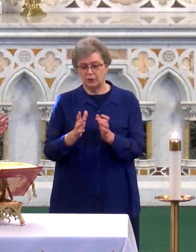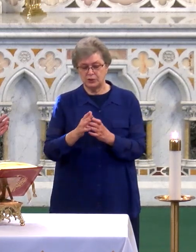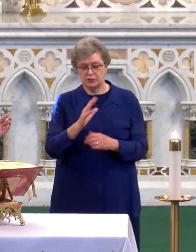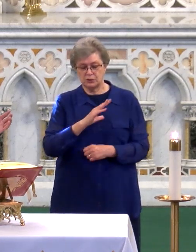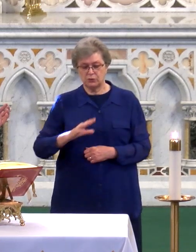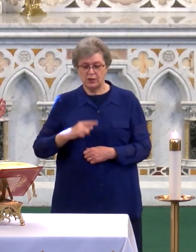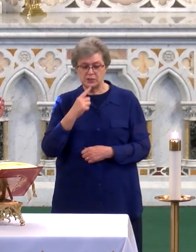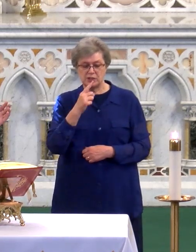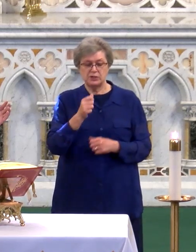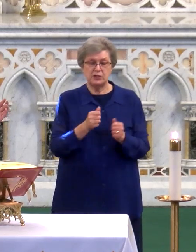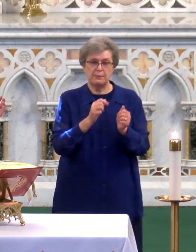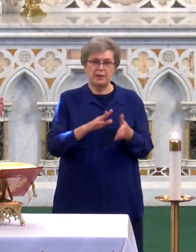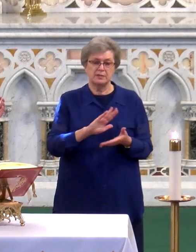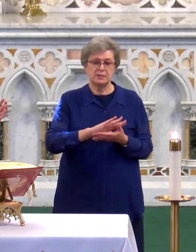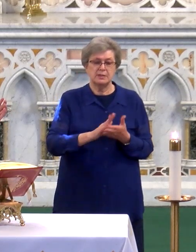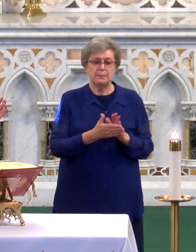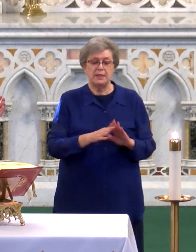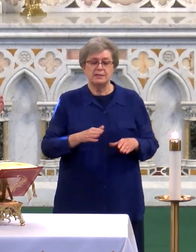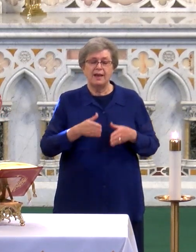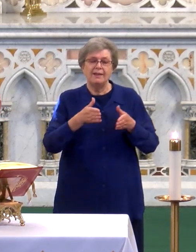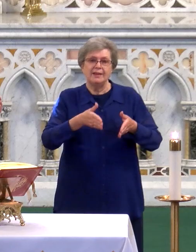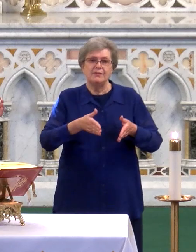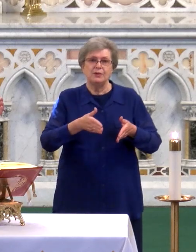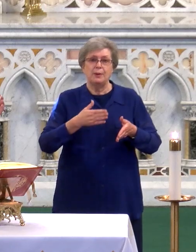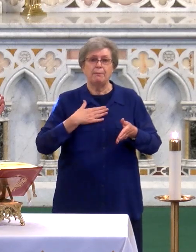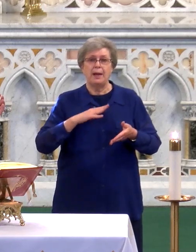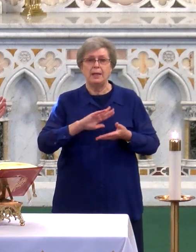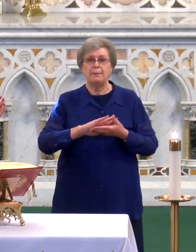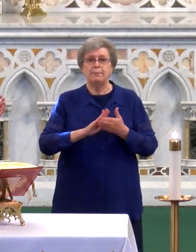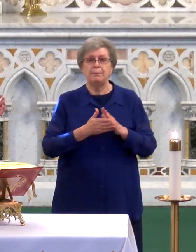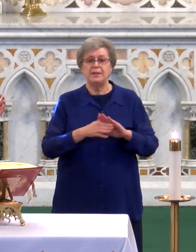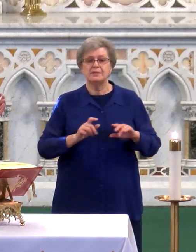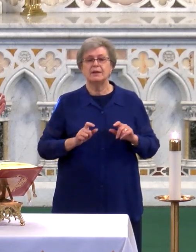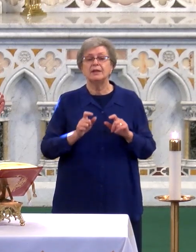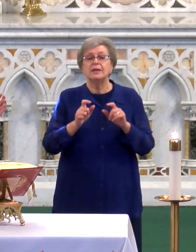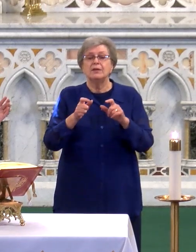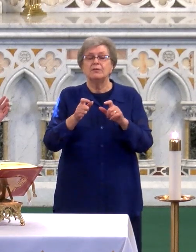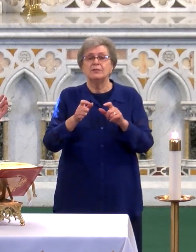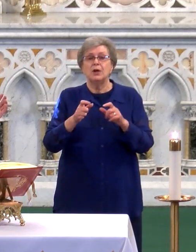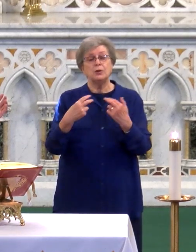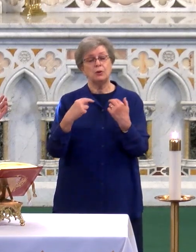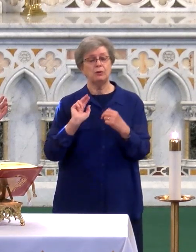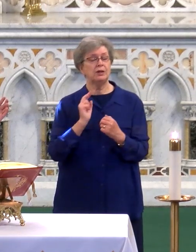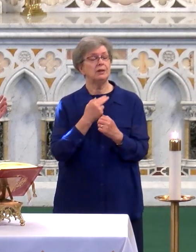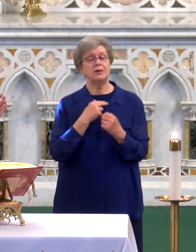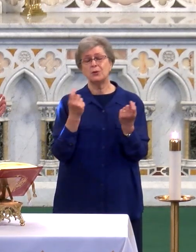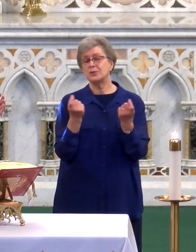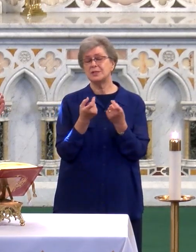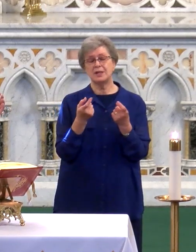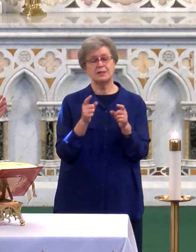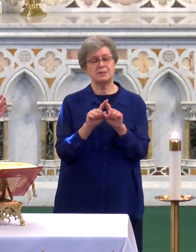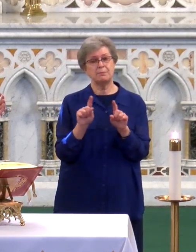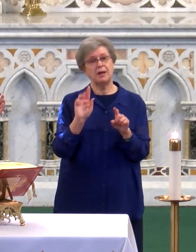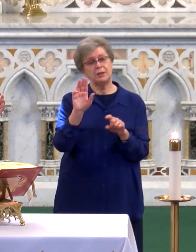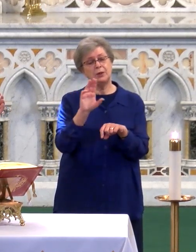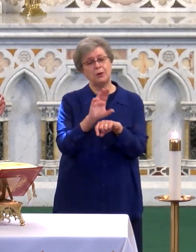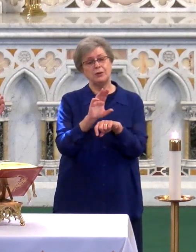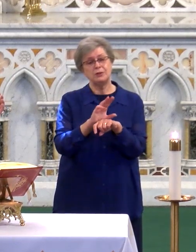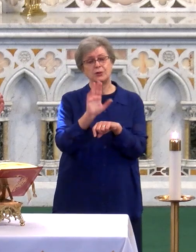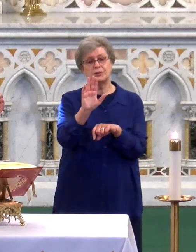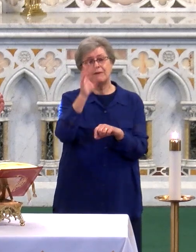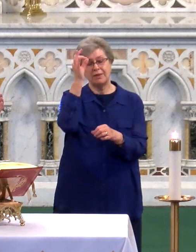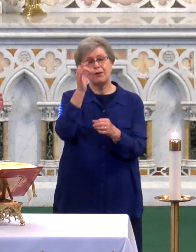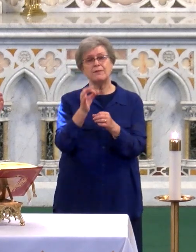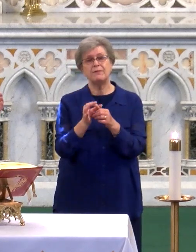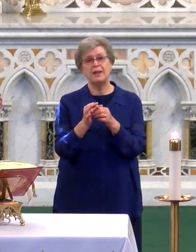said to your apostles, "Peace I leave you, my peace I give you," look not on our sins, but on the faith of